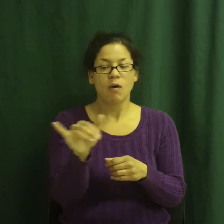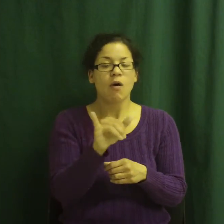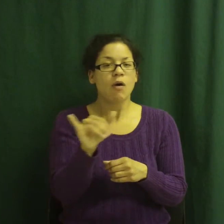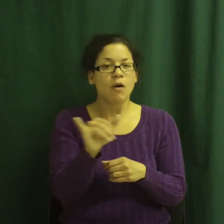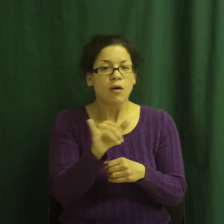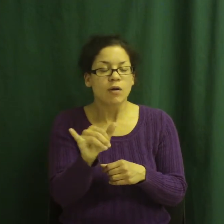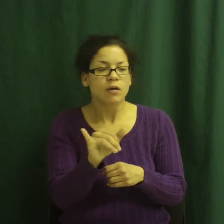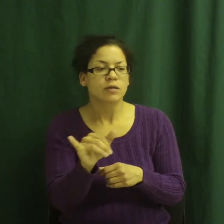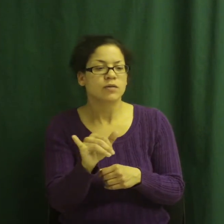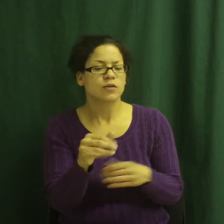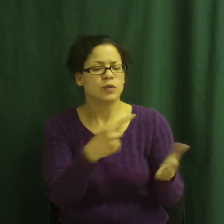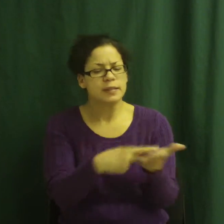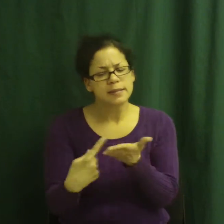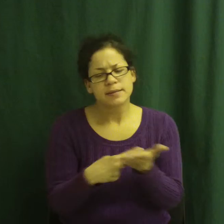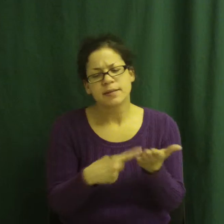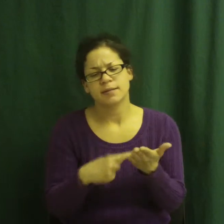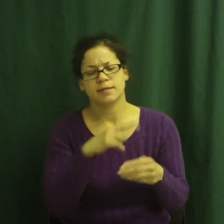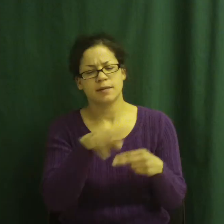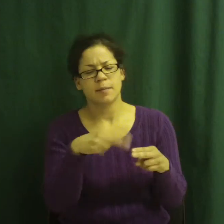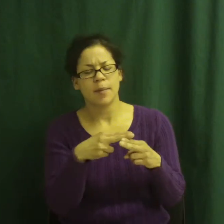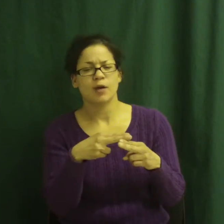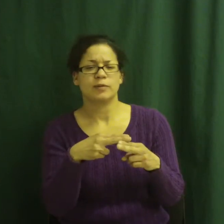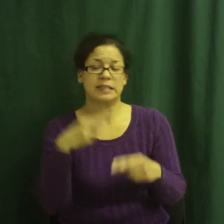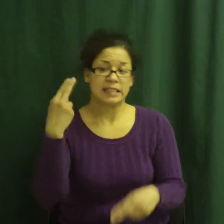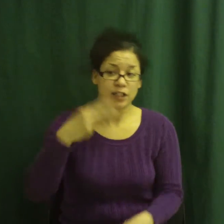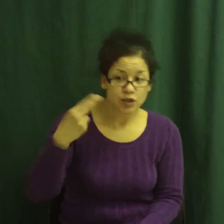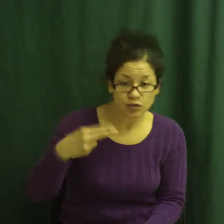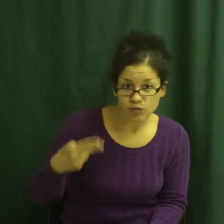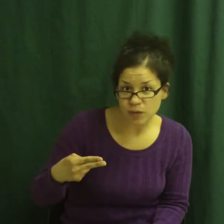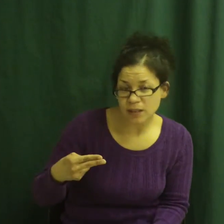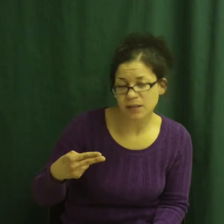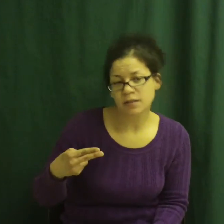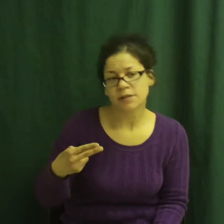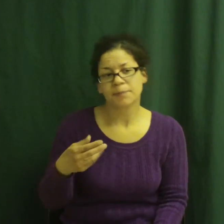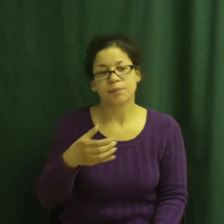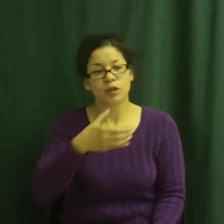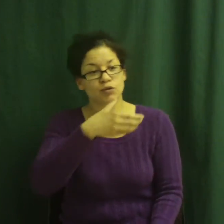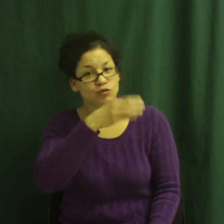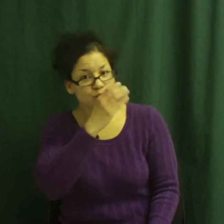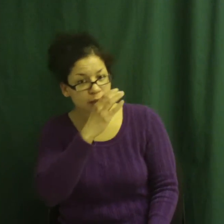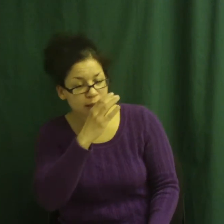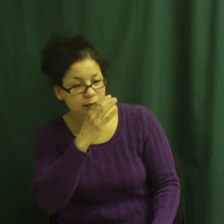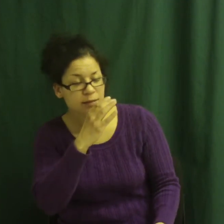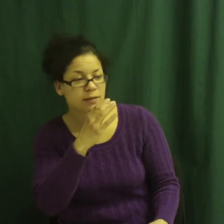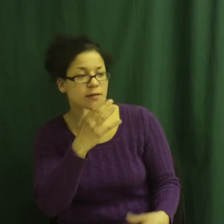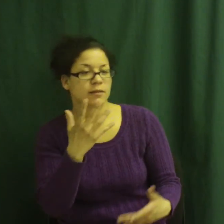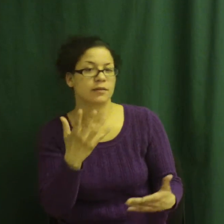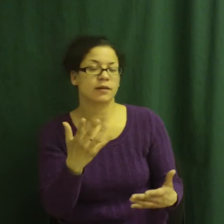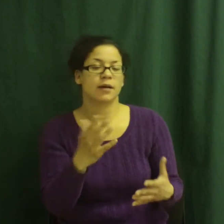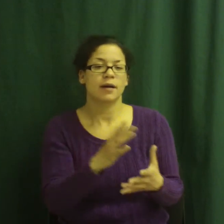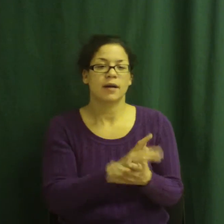the history and culture of food and drink and takes up subjects from food